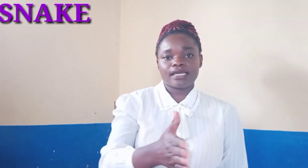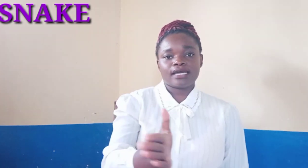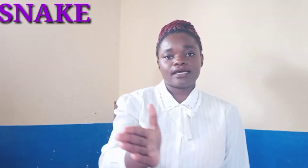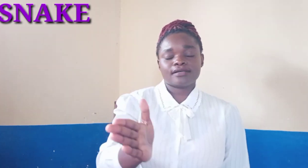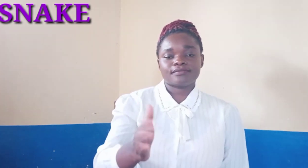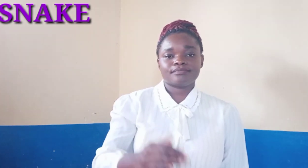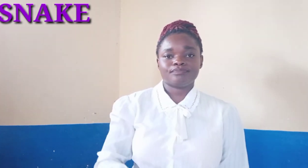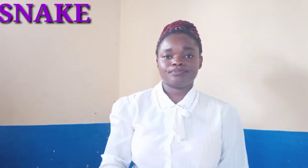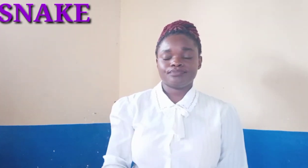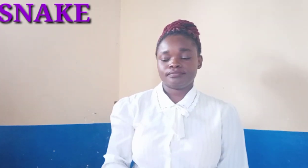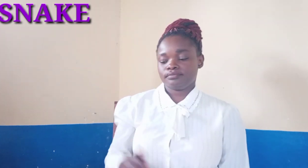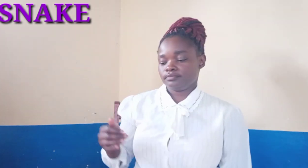Snake.